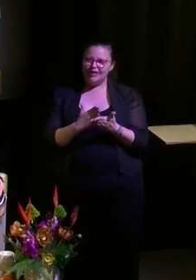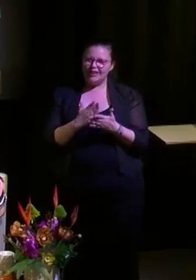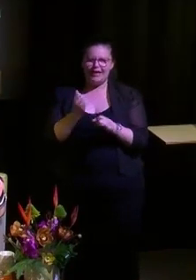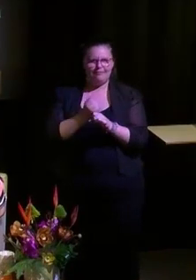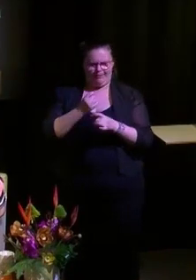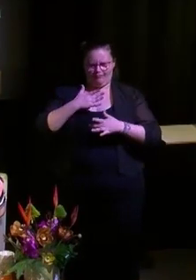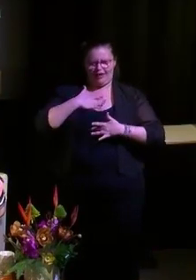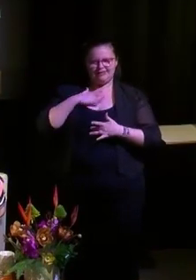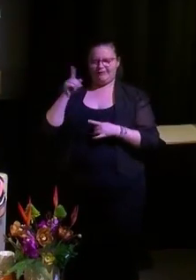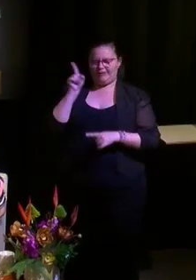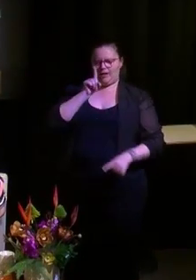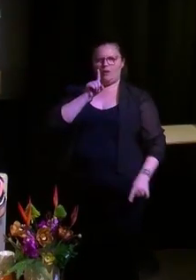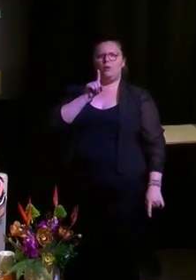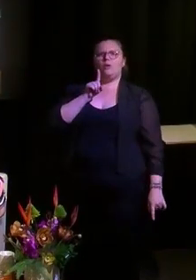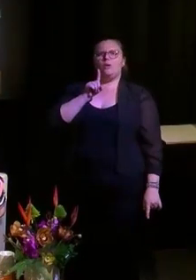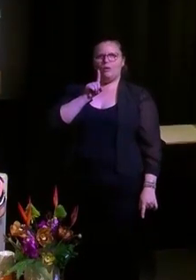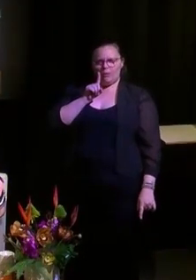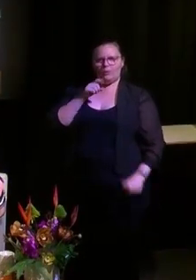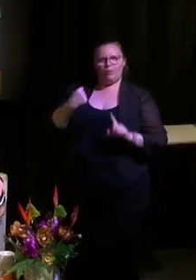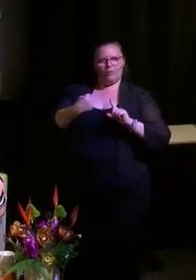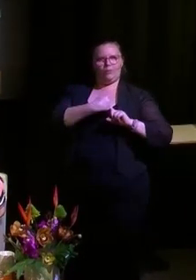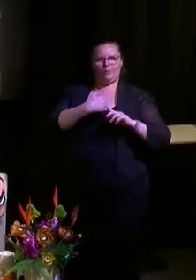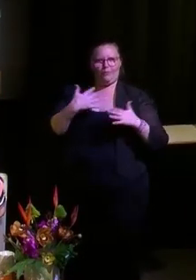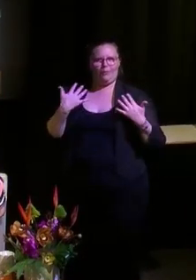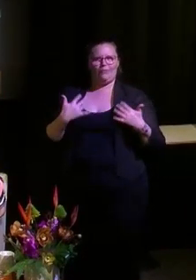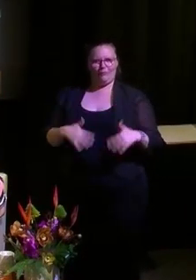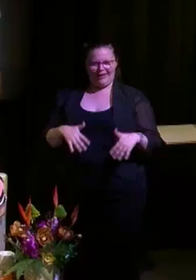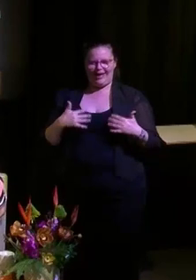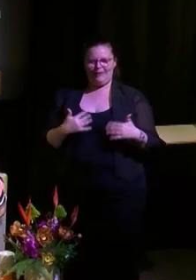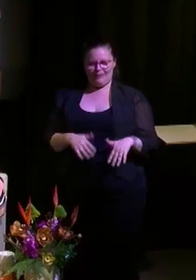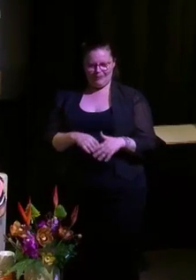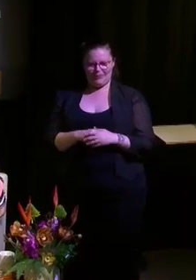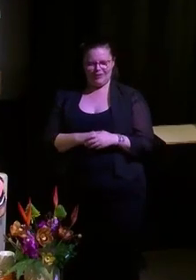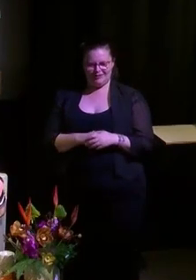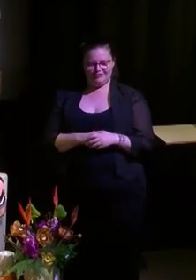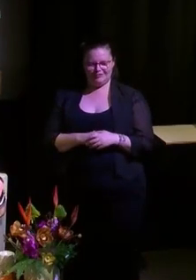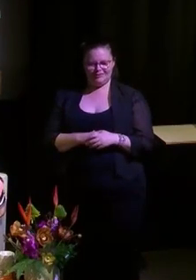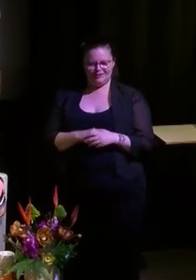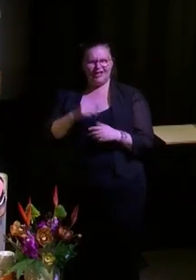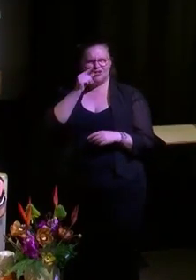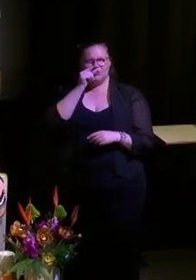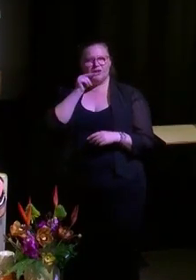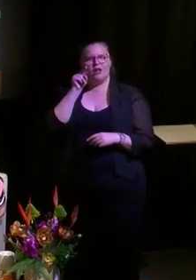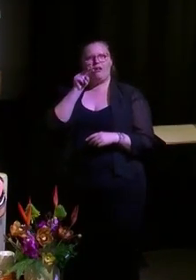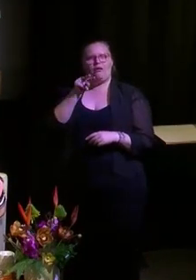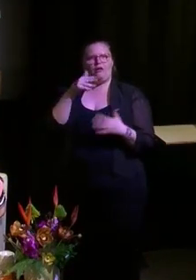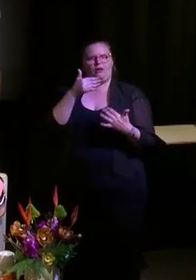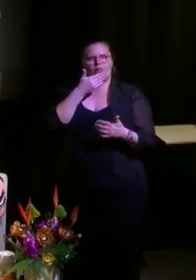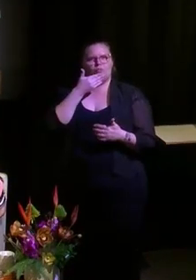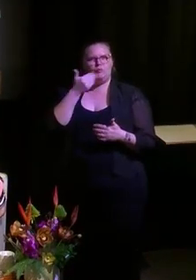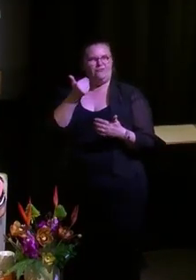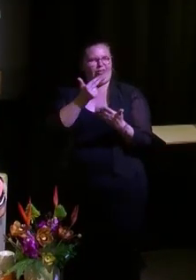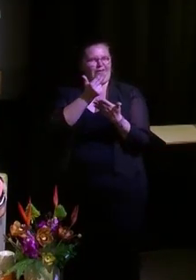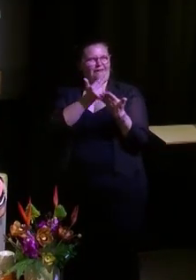or just walking into a space and thinking, wow. And, you know, you're allowed to admire artwork for its beauty